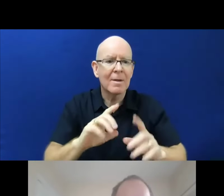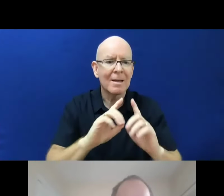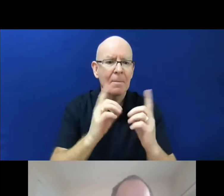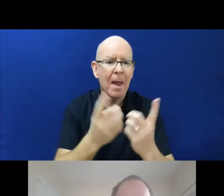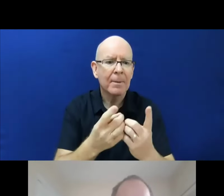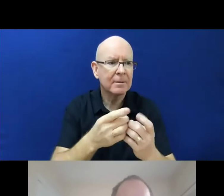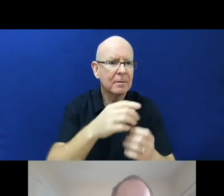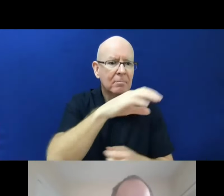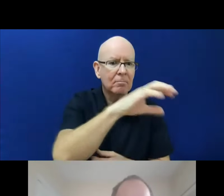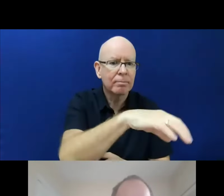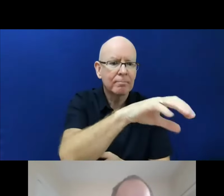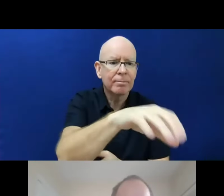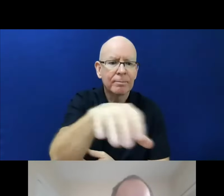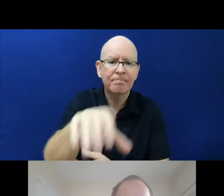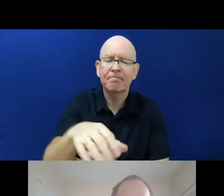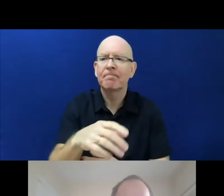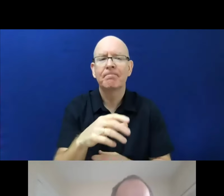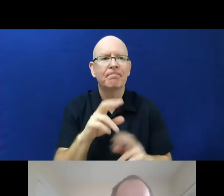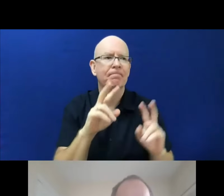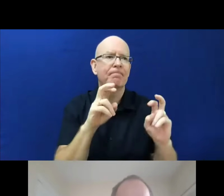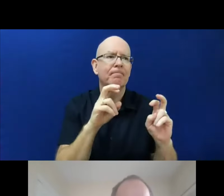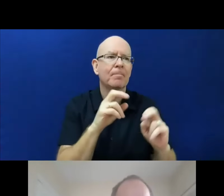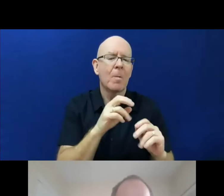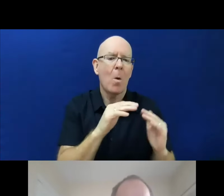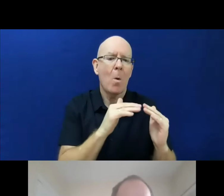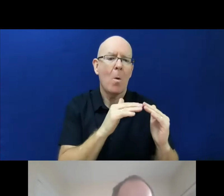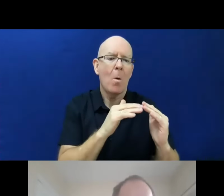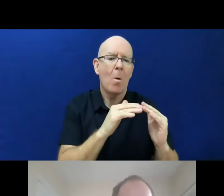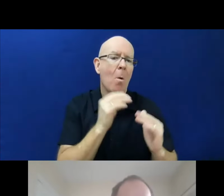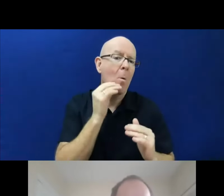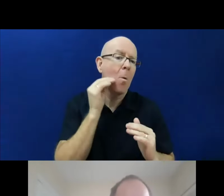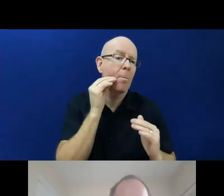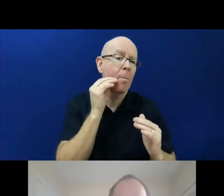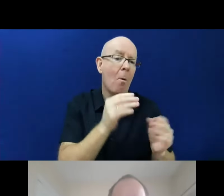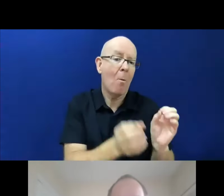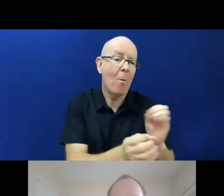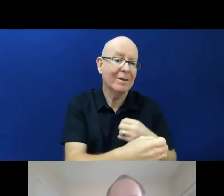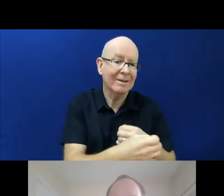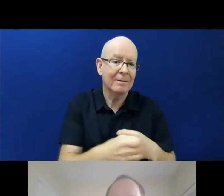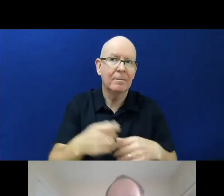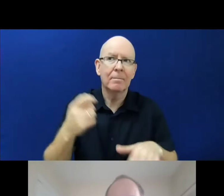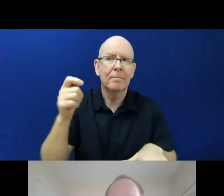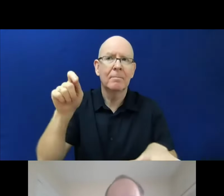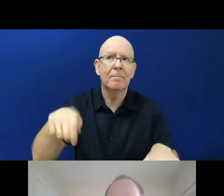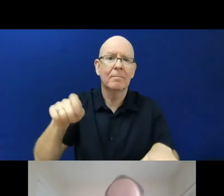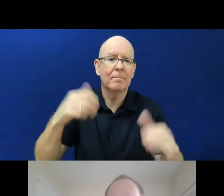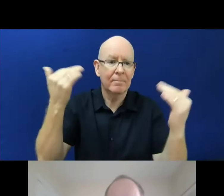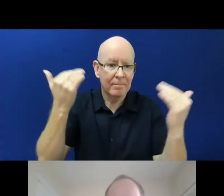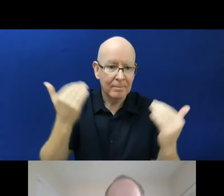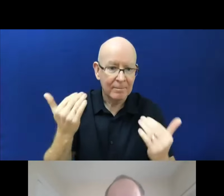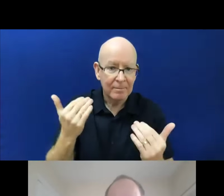an overall cross-governmental view. Another aspect of